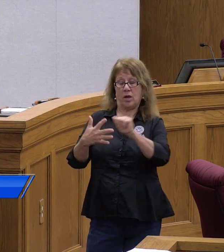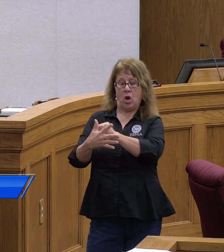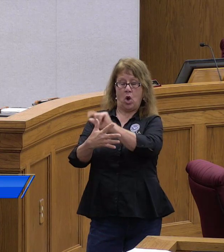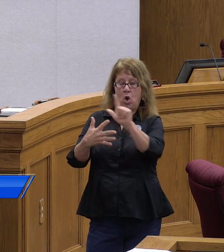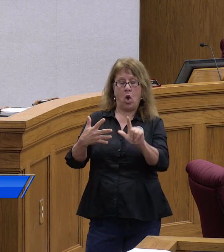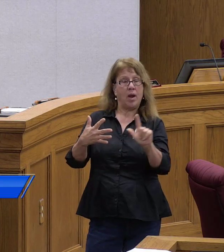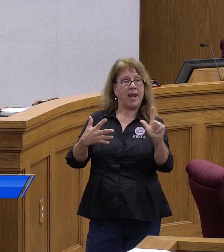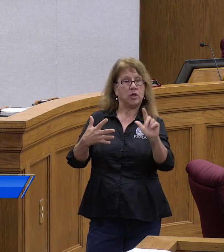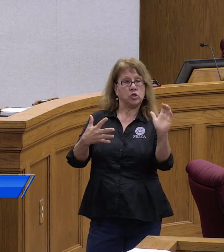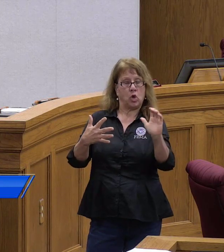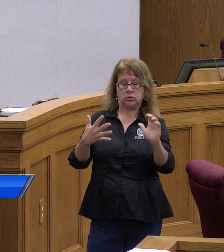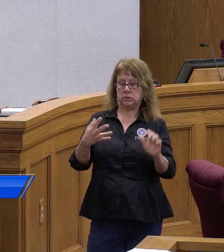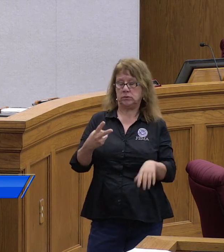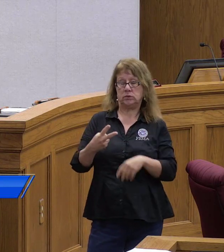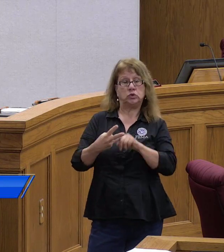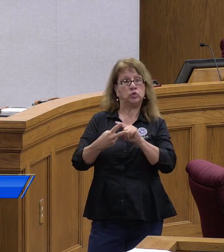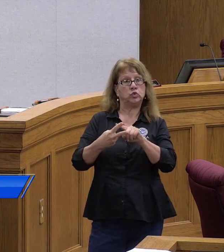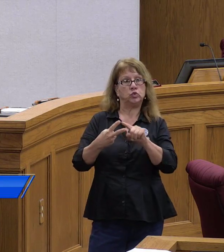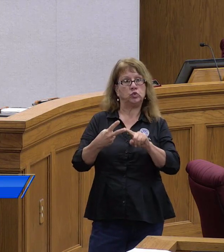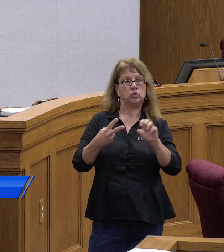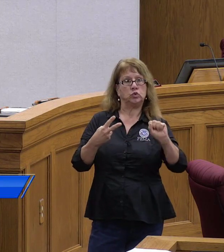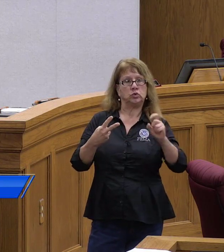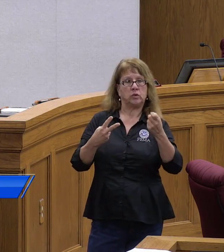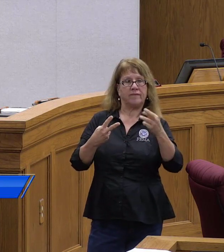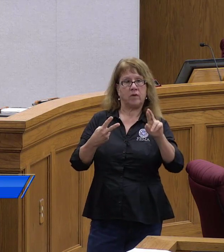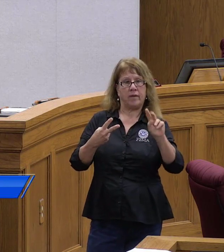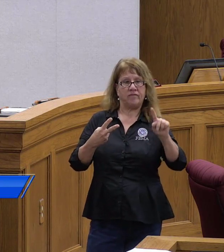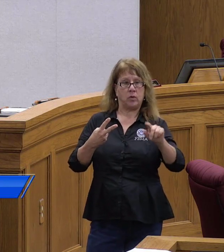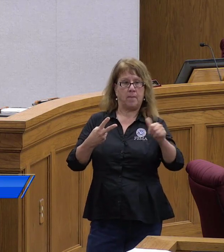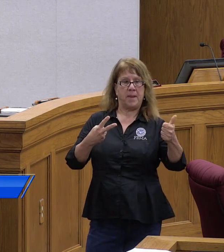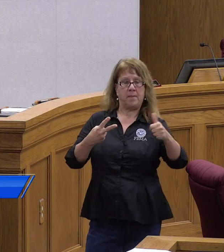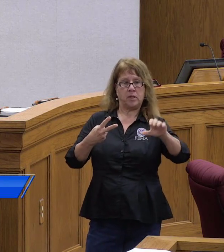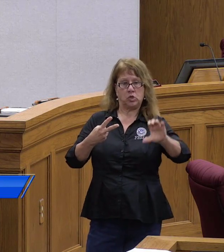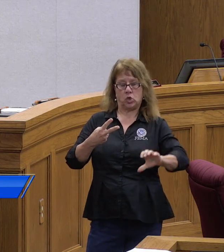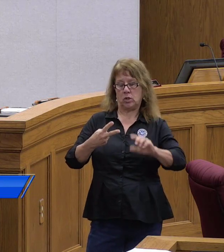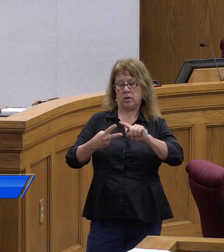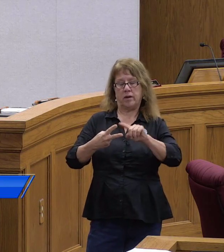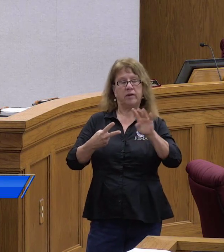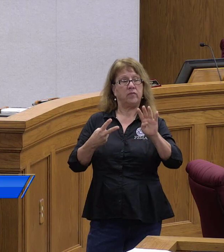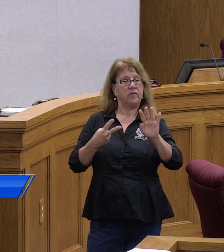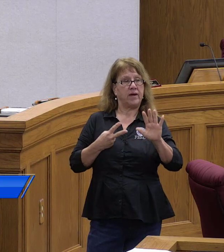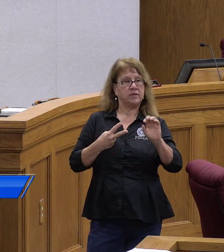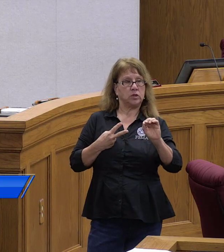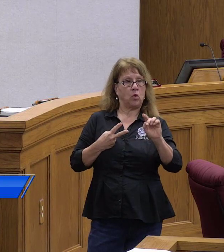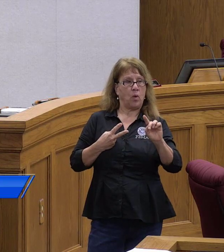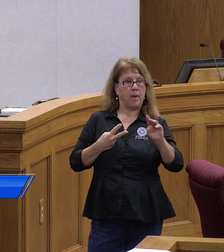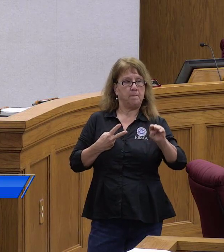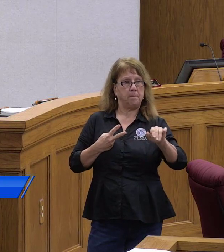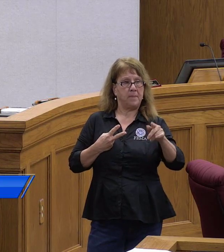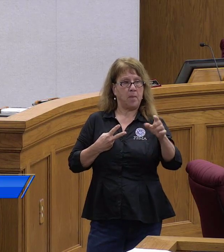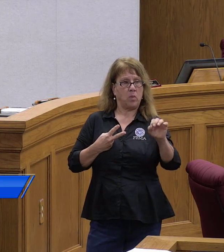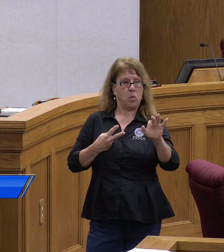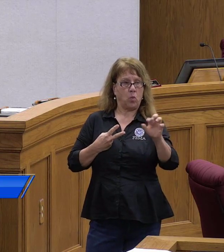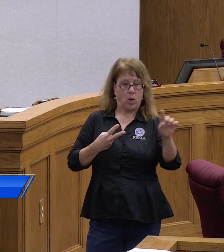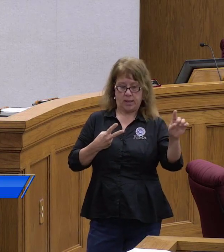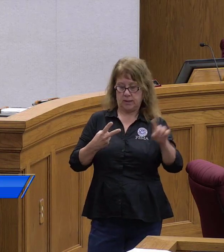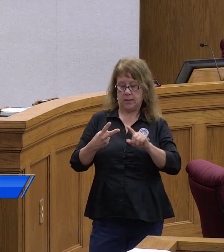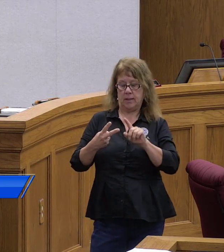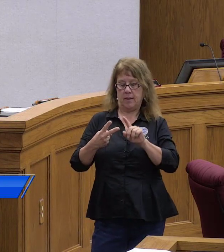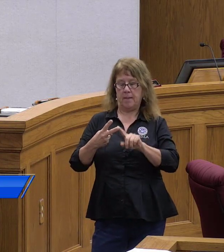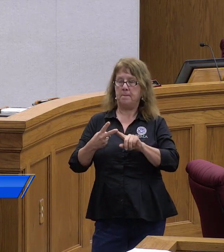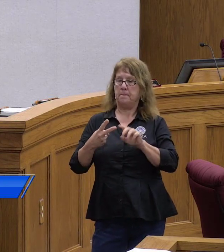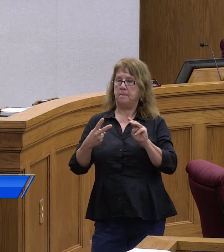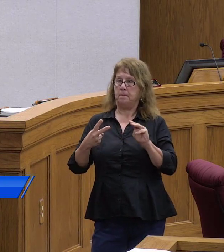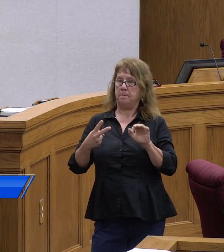in Sulphur. The First Baptist Church at 4501 Maplewood Drive. And McMurray